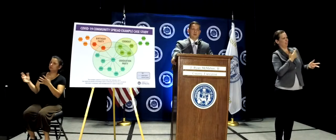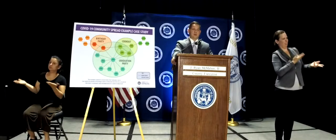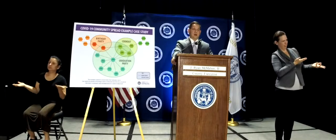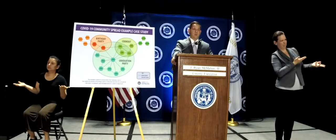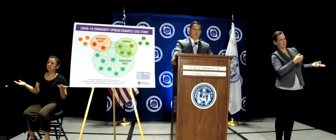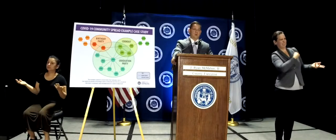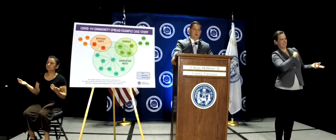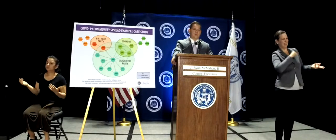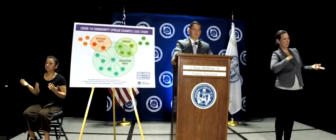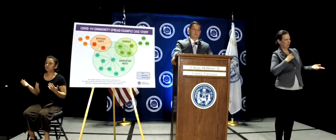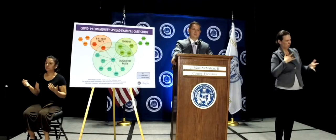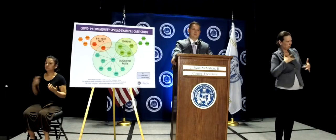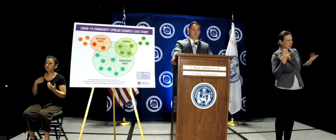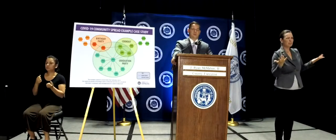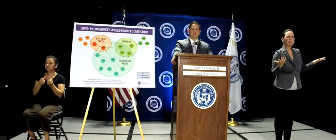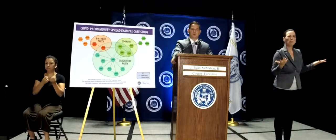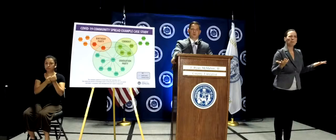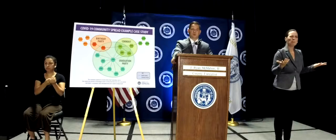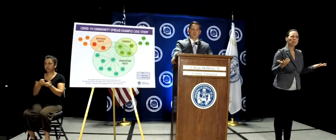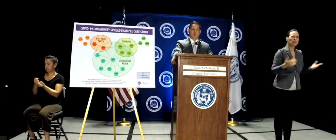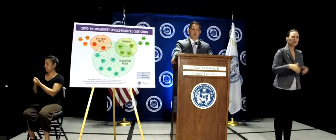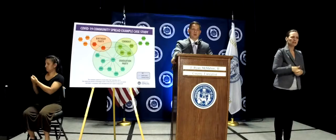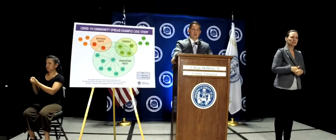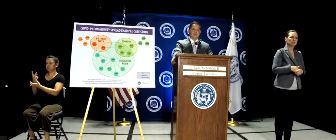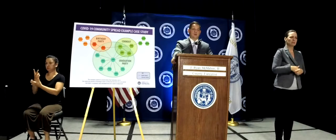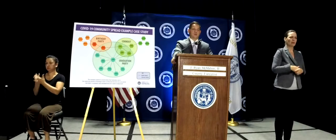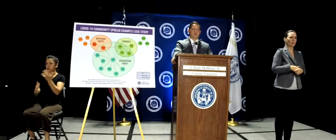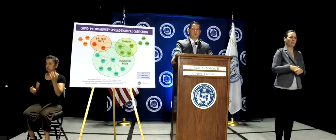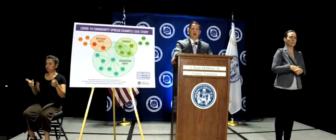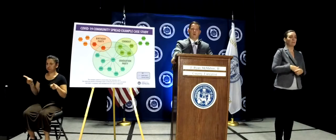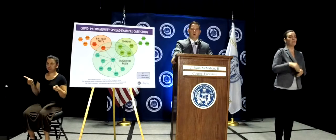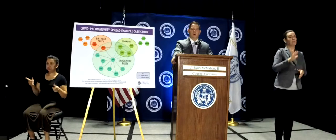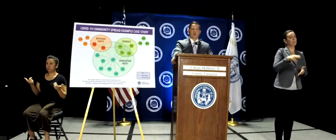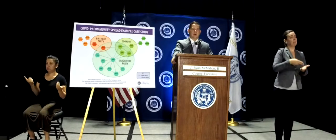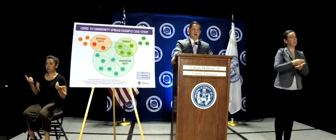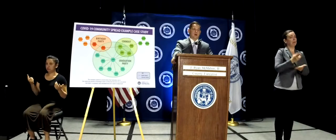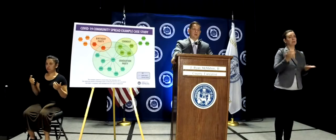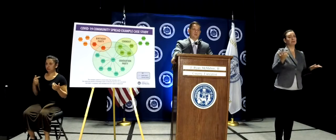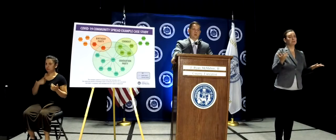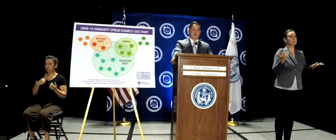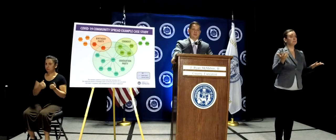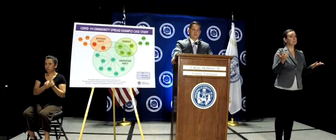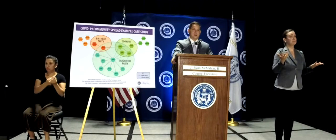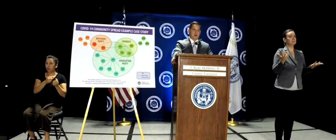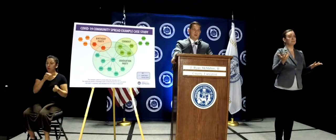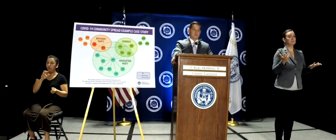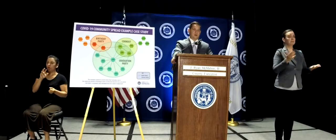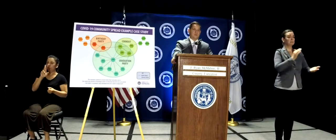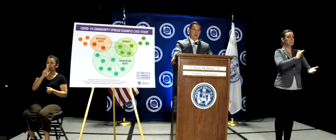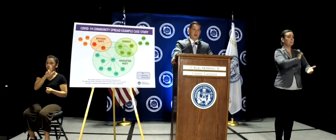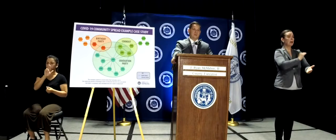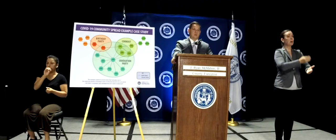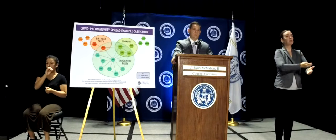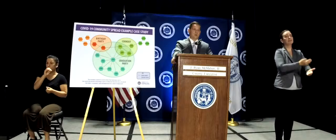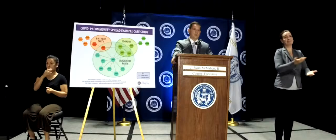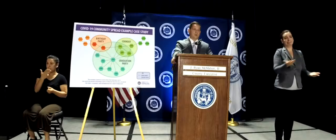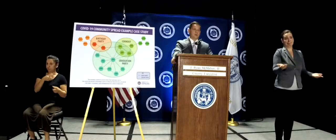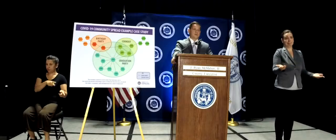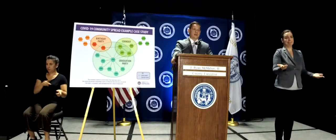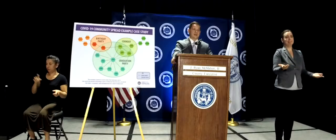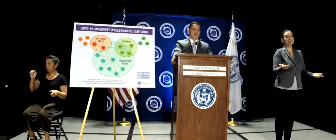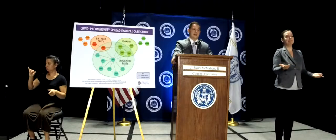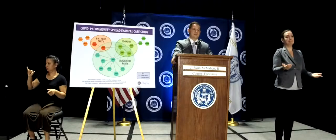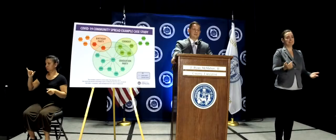and I will speak to truth and truth to power. In this process I haven't